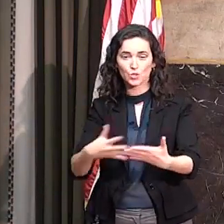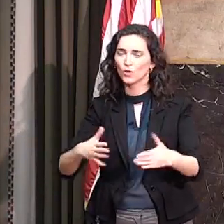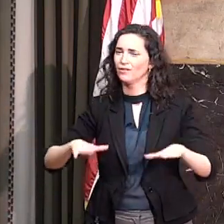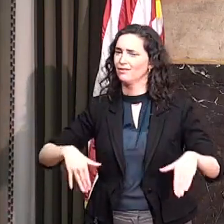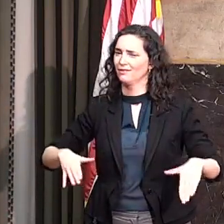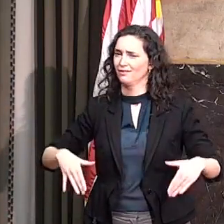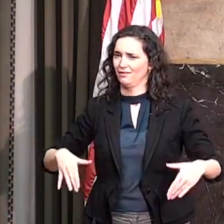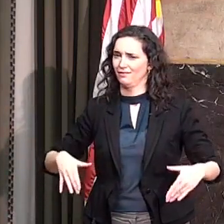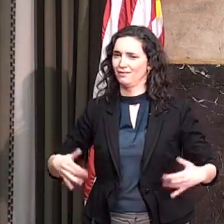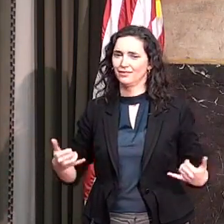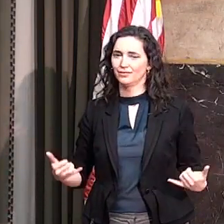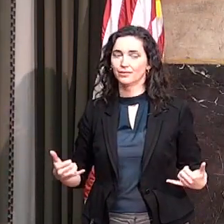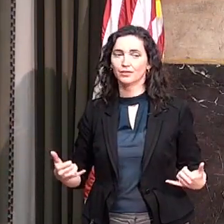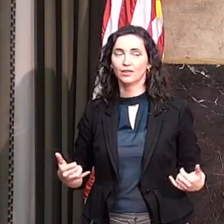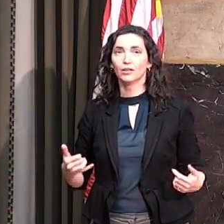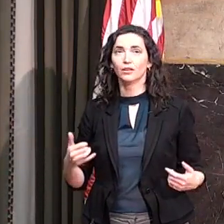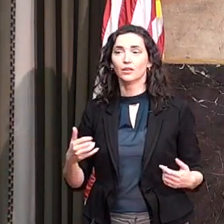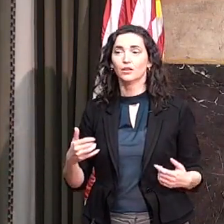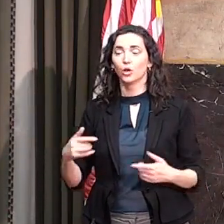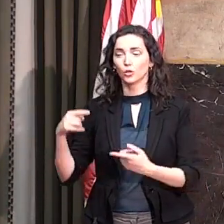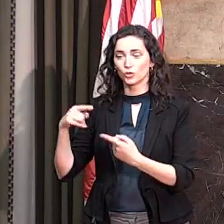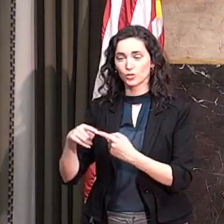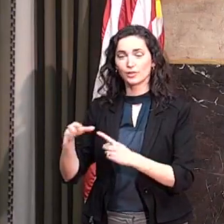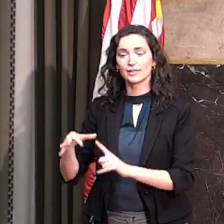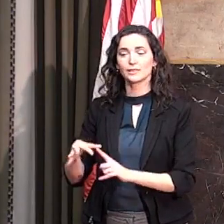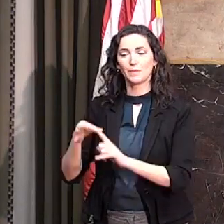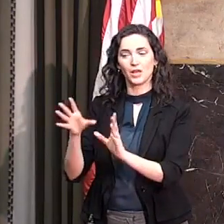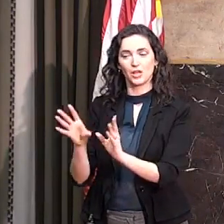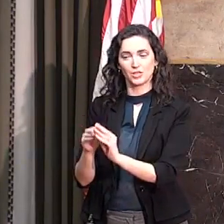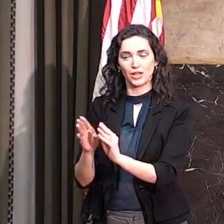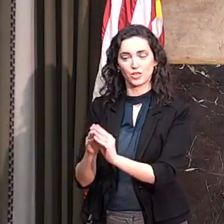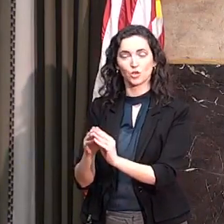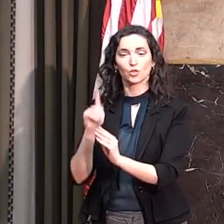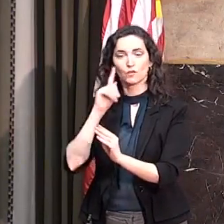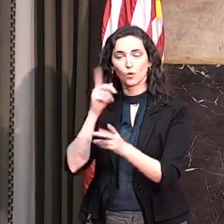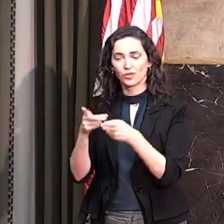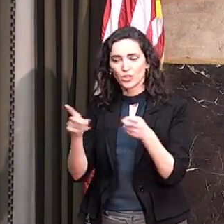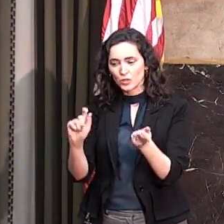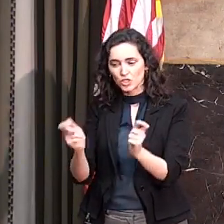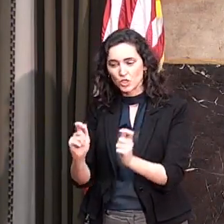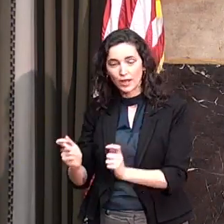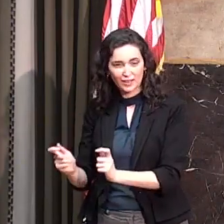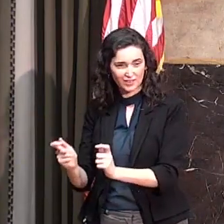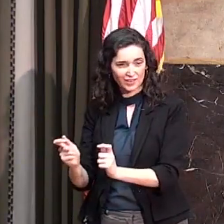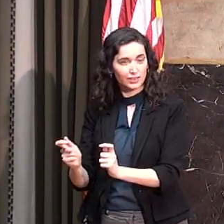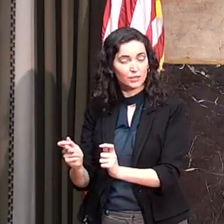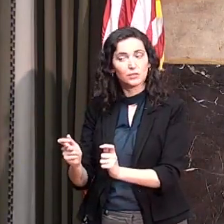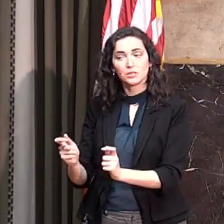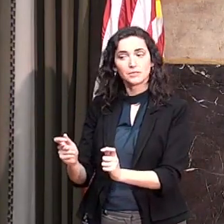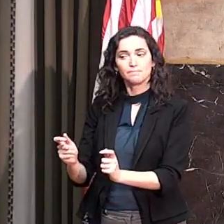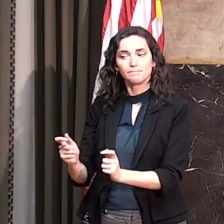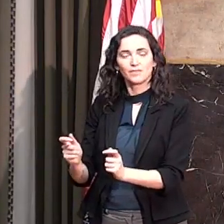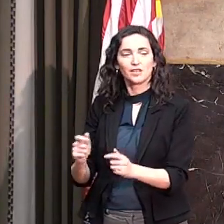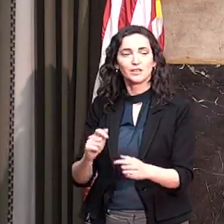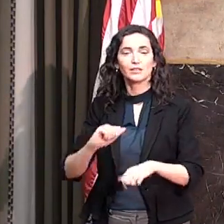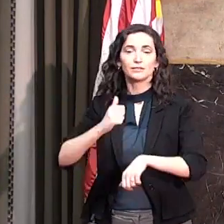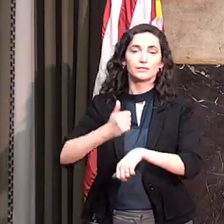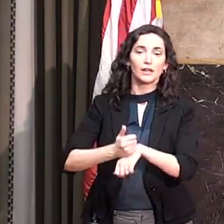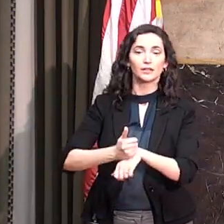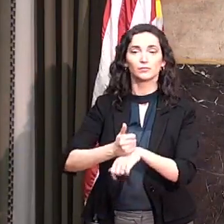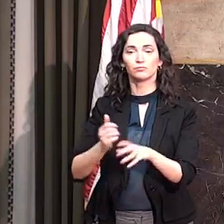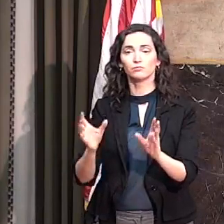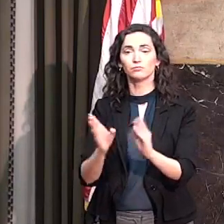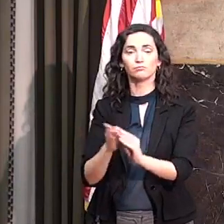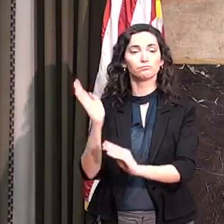the remainder of the special session on redistricting, which hopefully will conclude before, but has